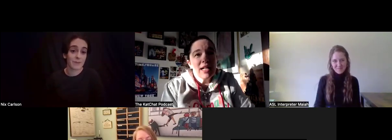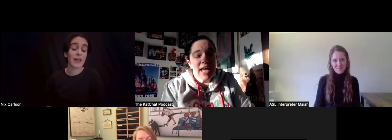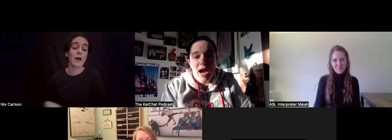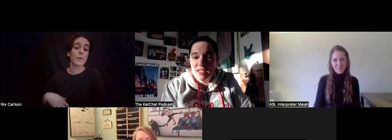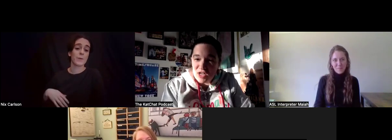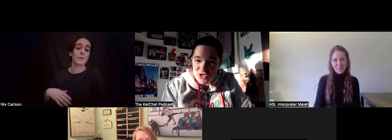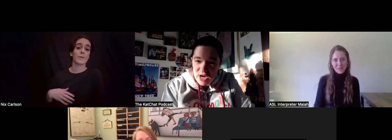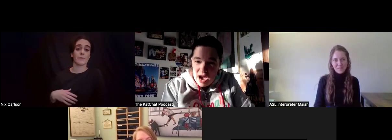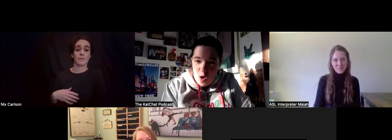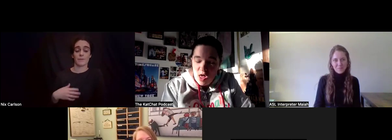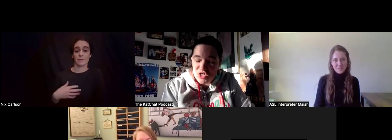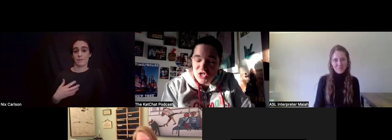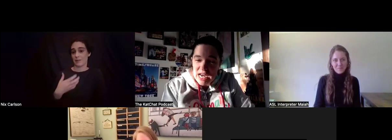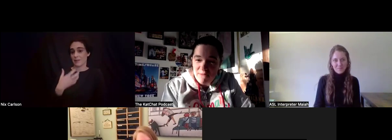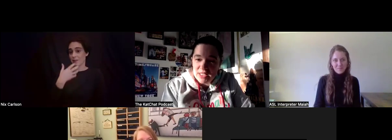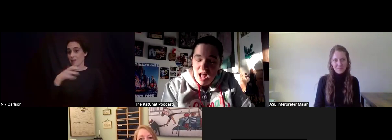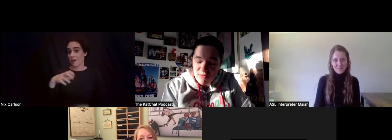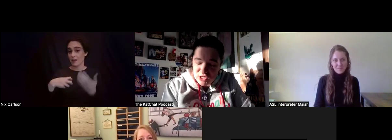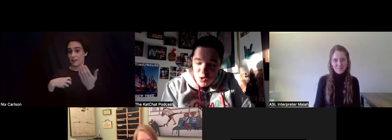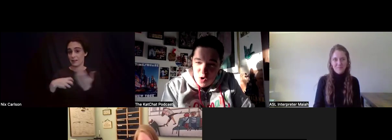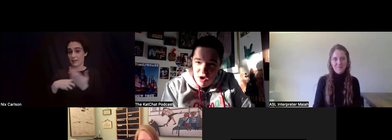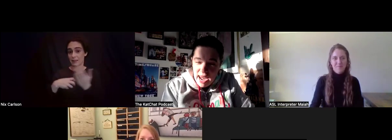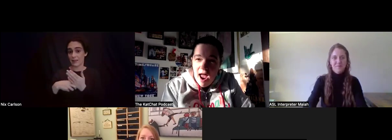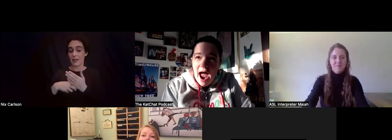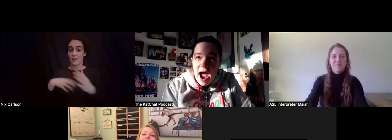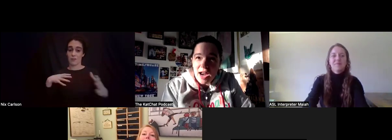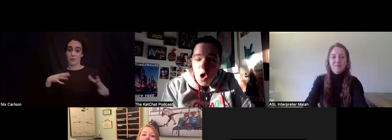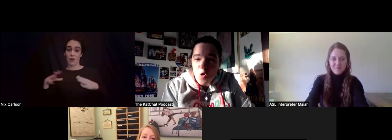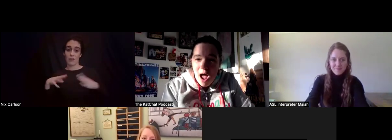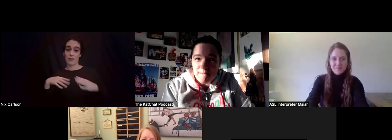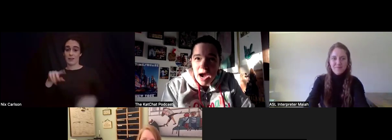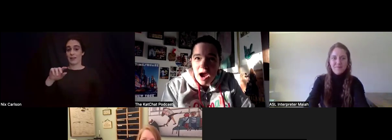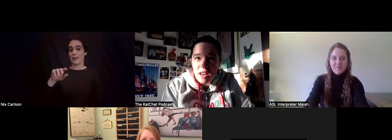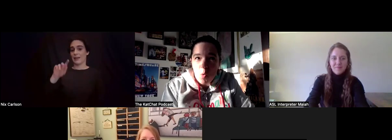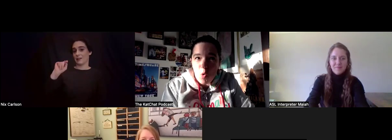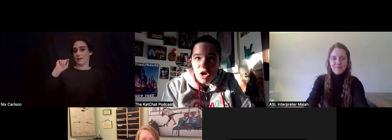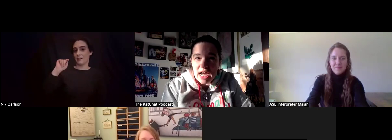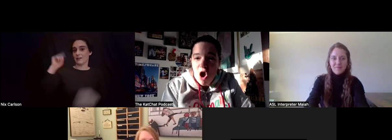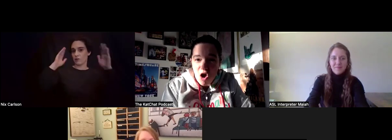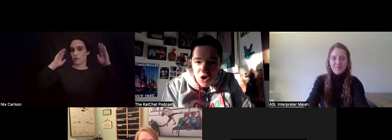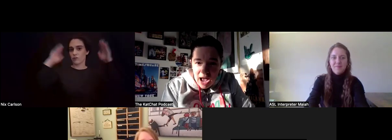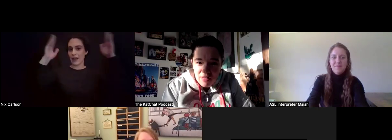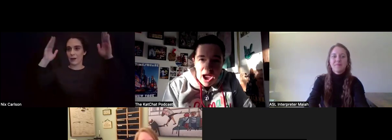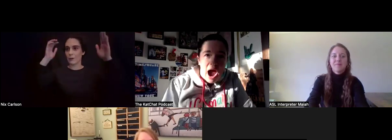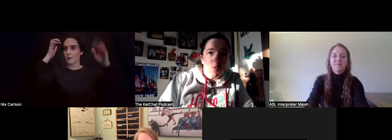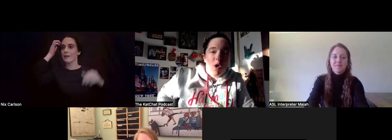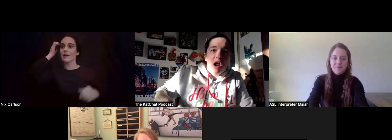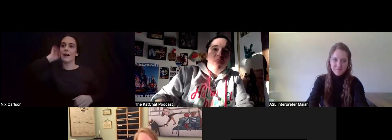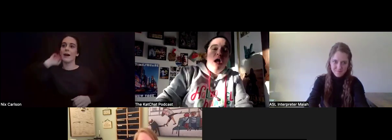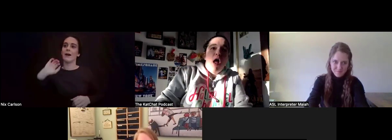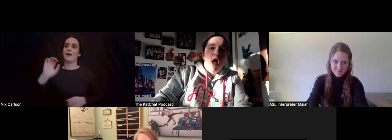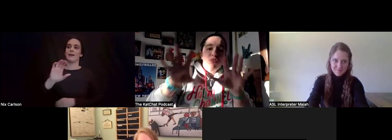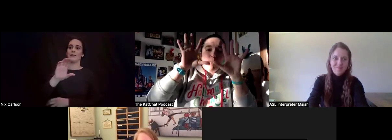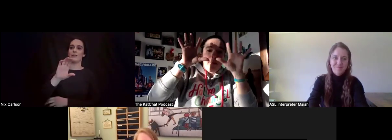the holiday touchdown, a cheap love story. I know you have been working hard on that